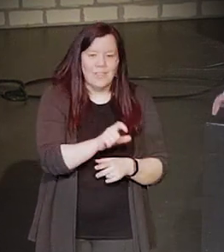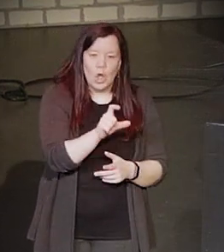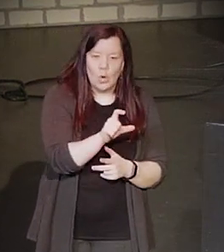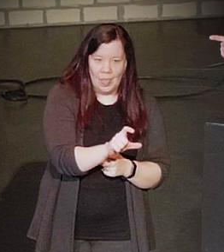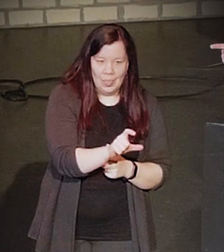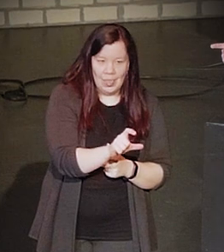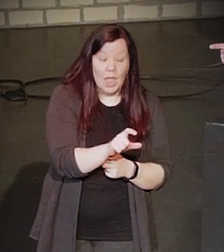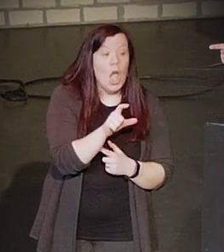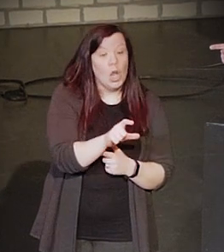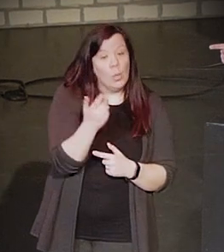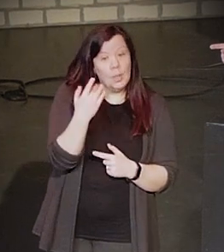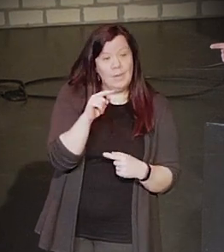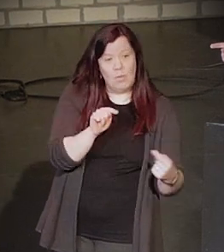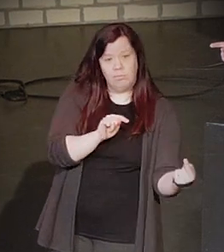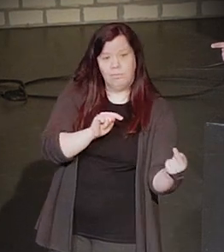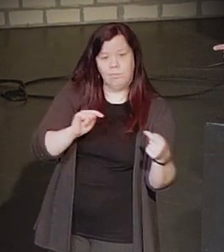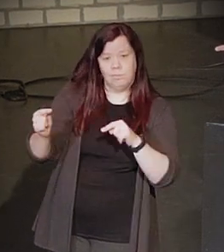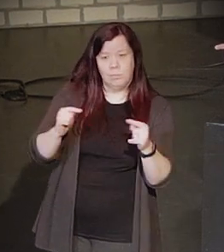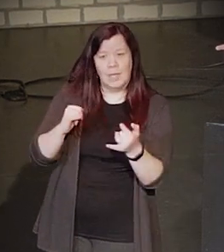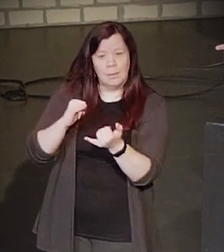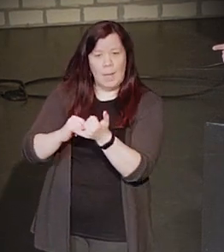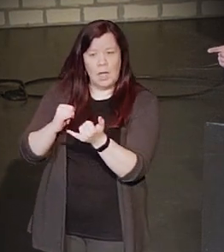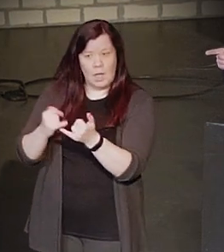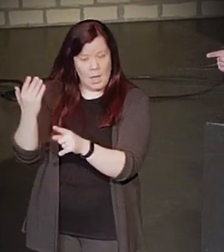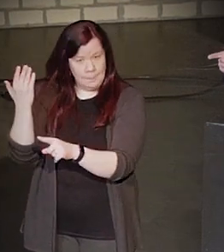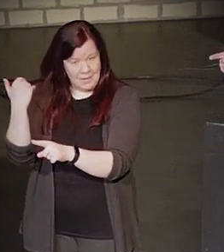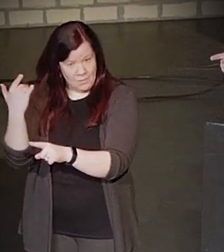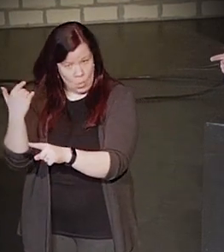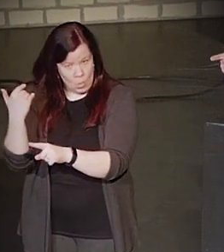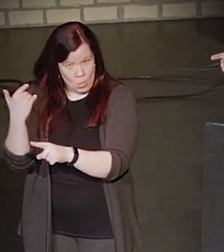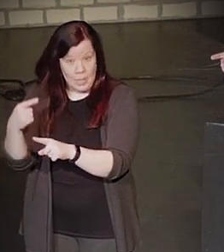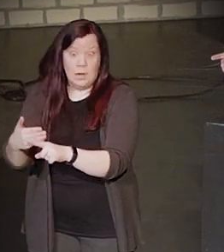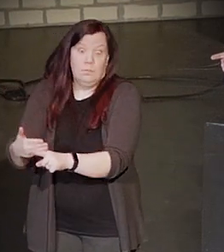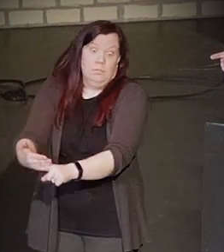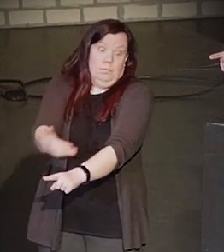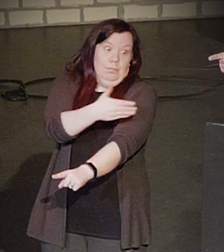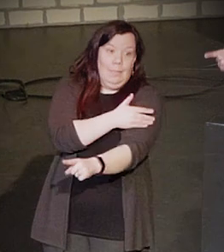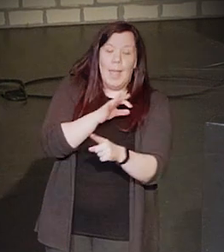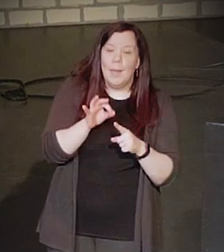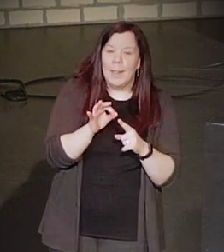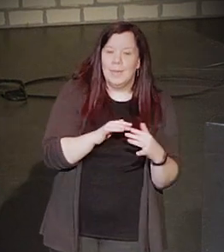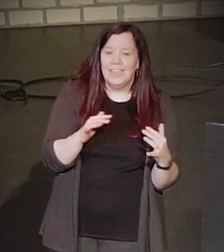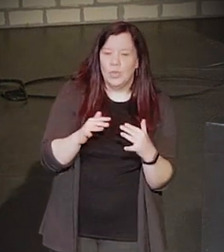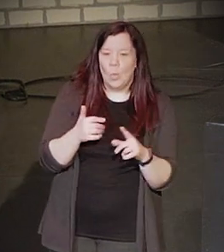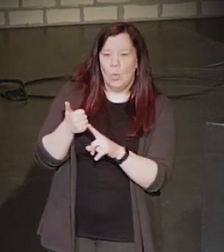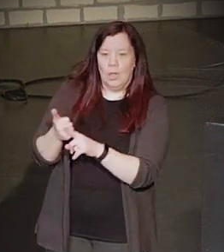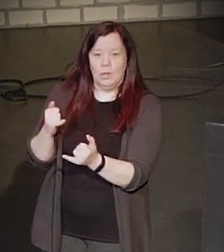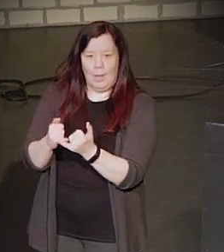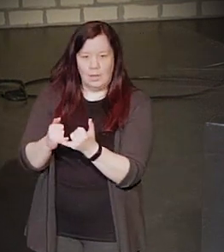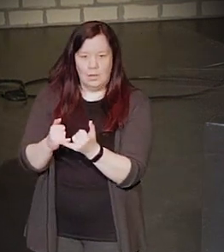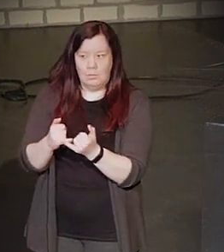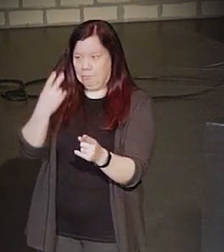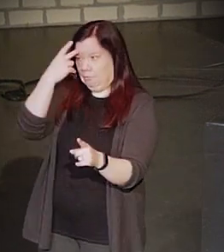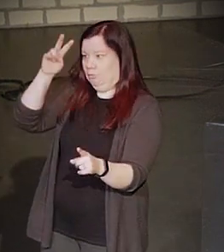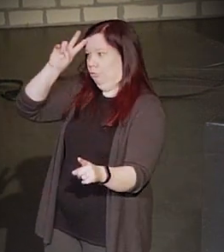had fought against Sparta at the Battle of Coronea, but had been an ally of Sparta back in the Peloponnesian War, now joined back with Sparta